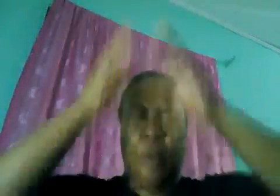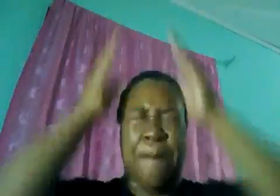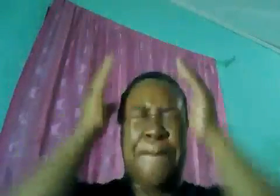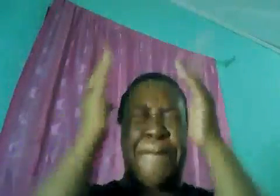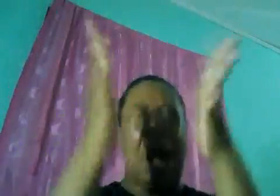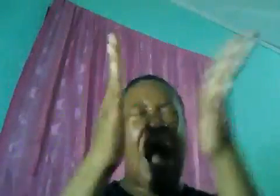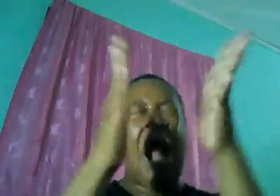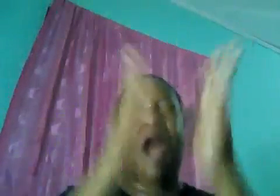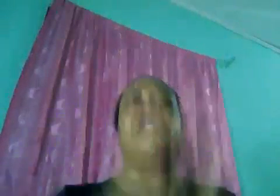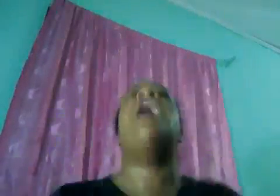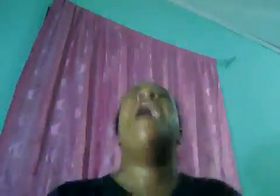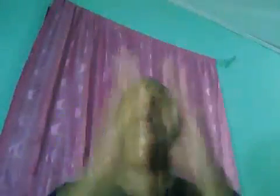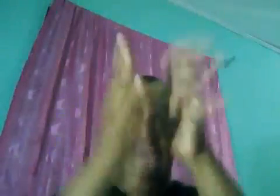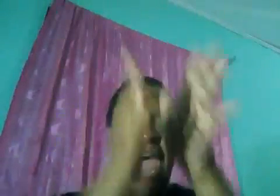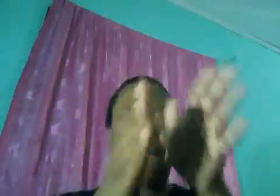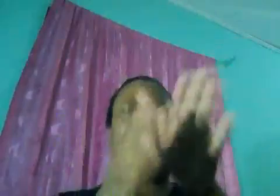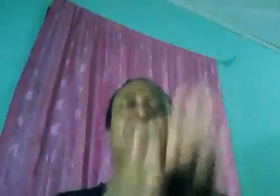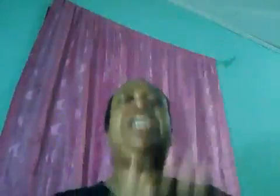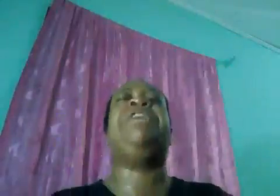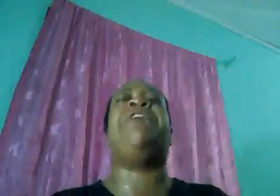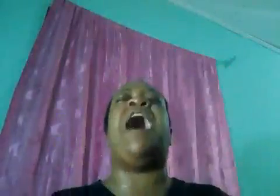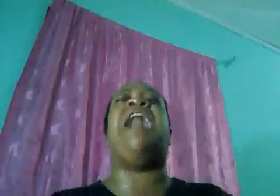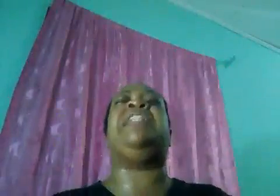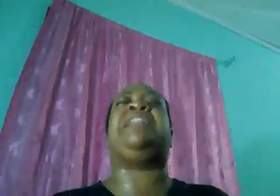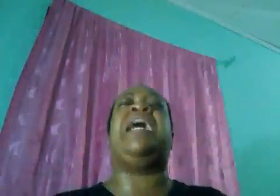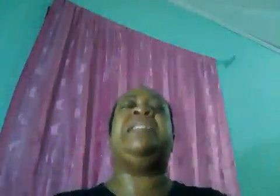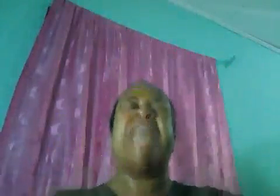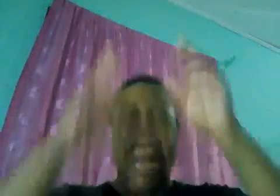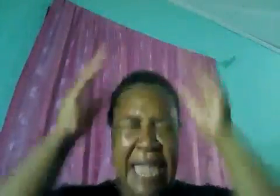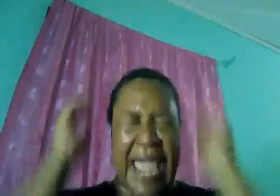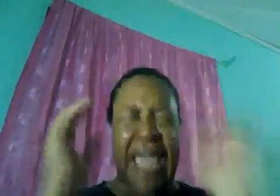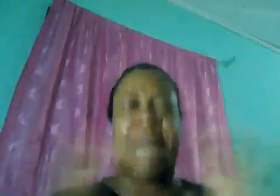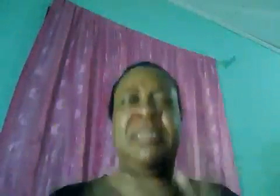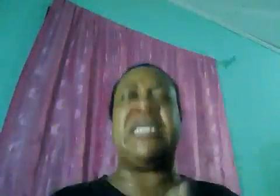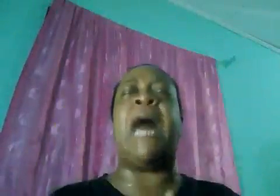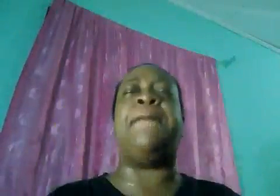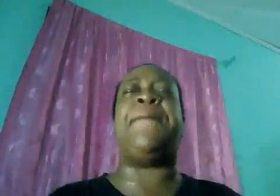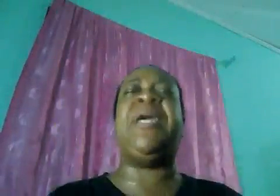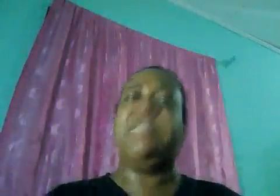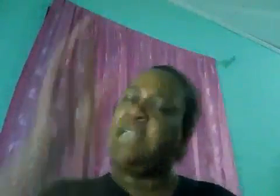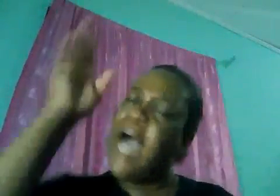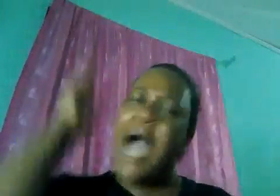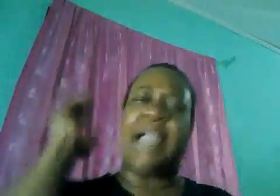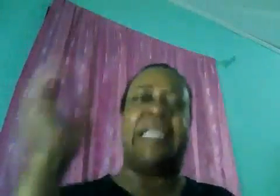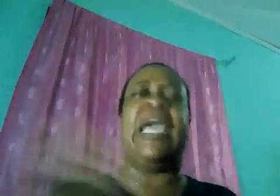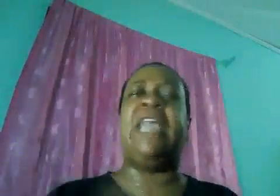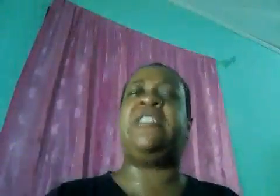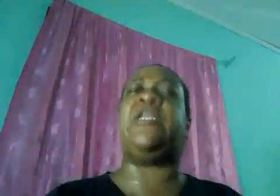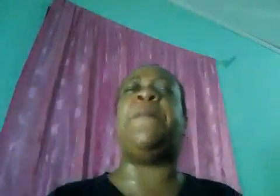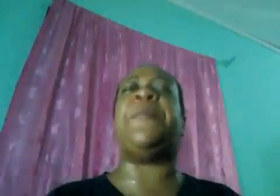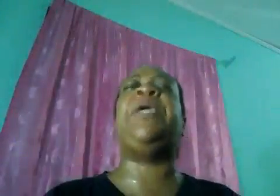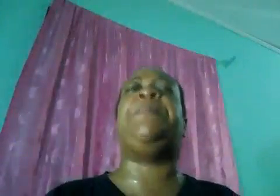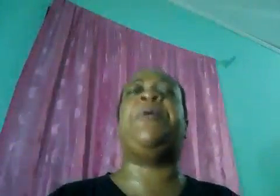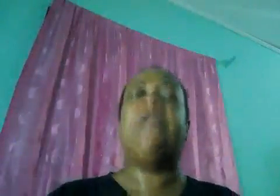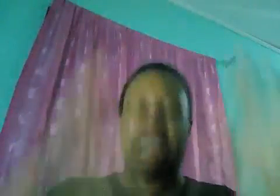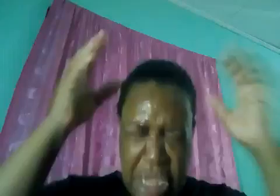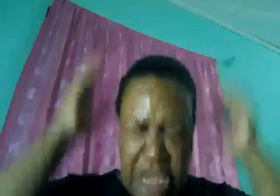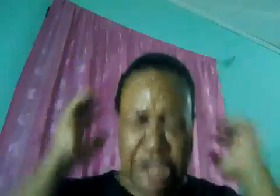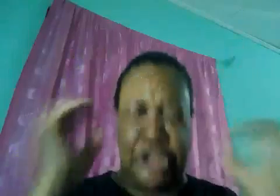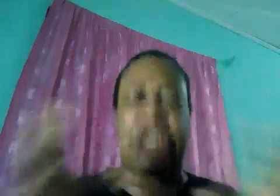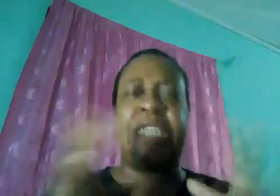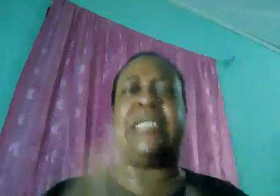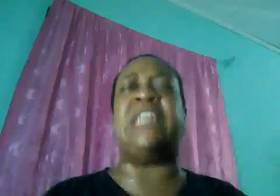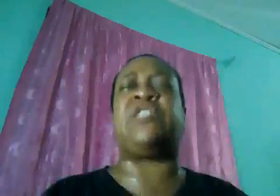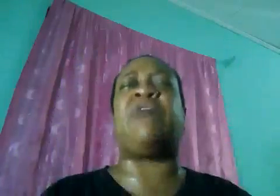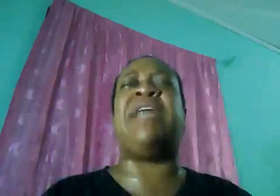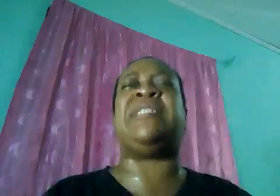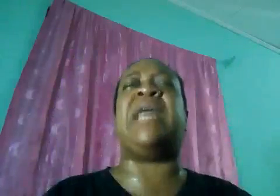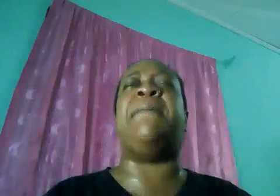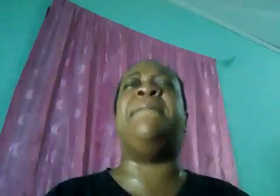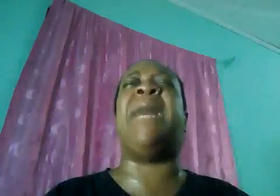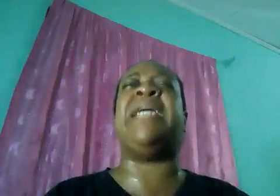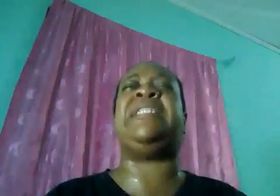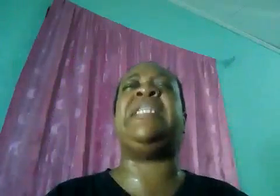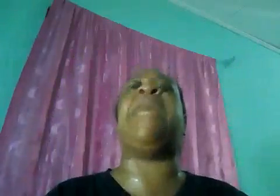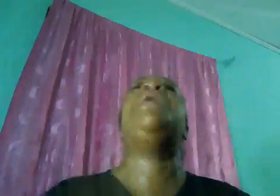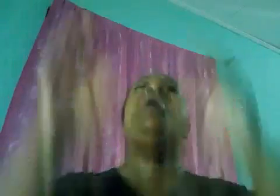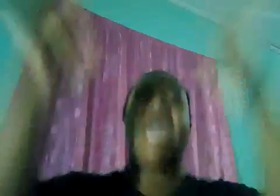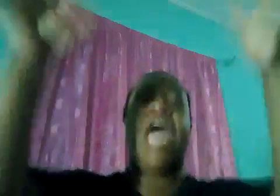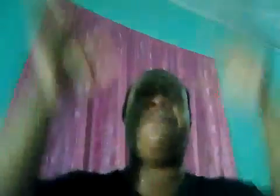burn every evil altars the enemies have built against your people in Jesus Christ's almighty name. Every evil